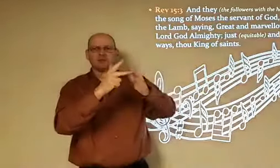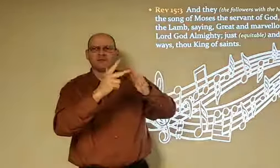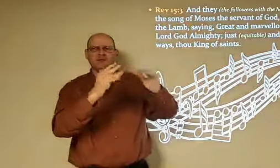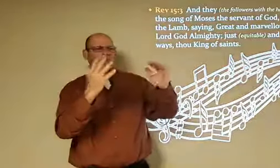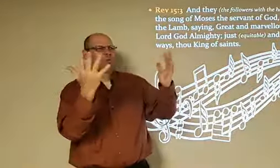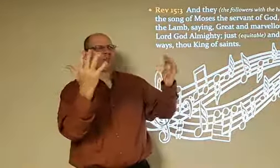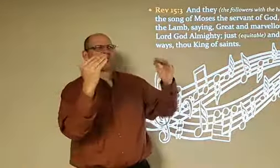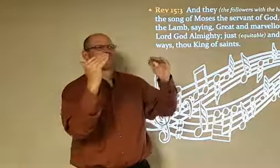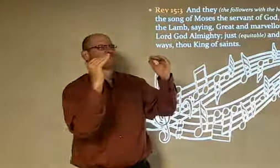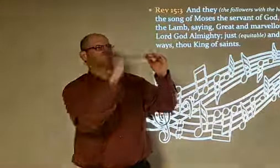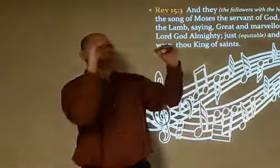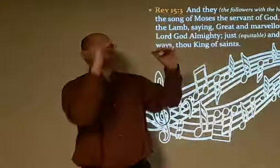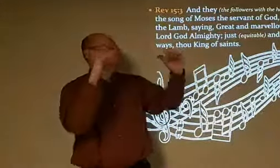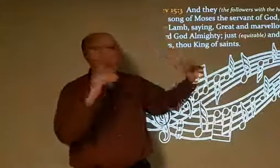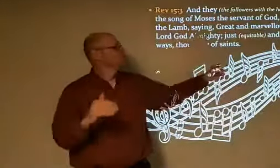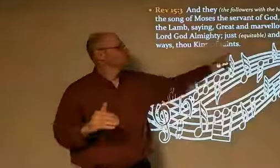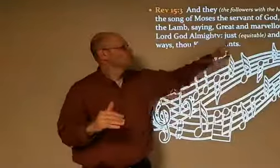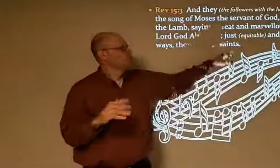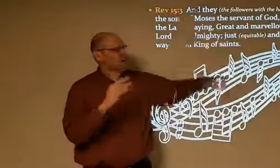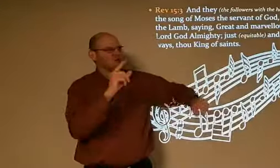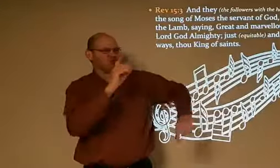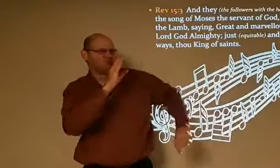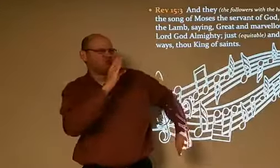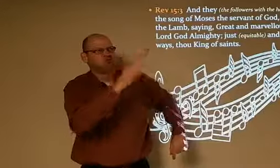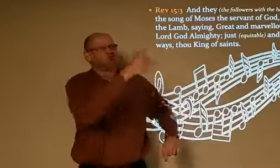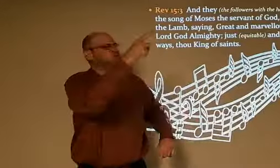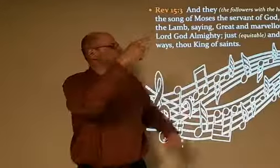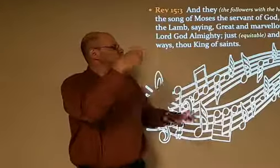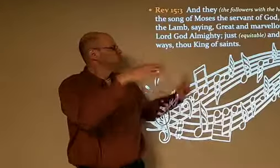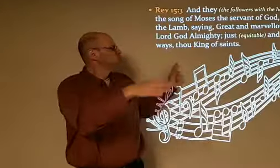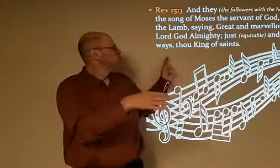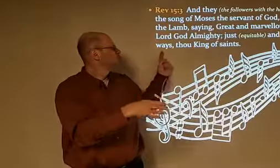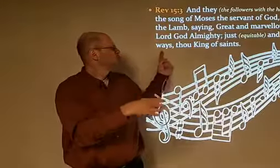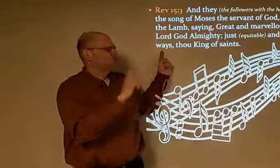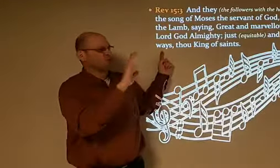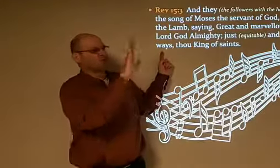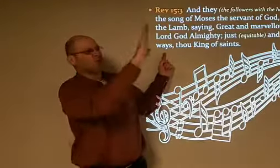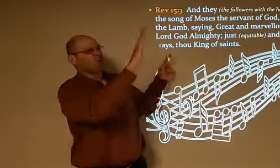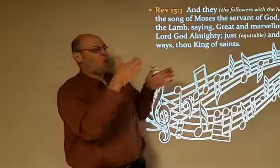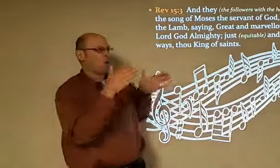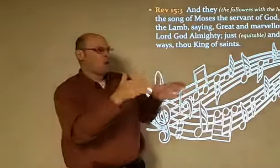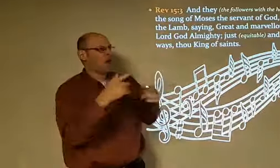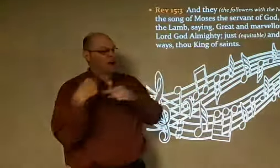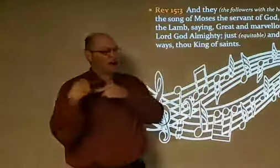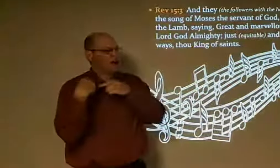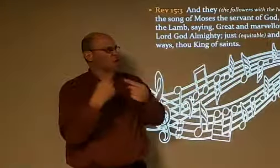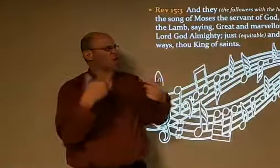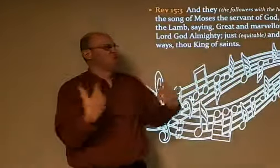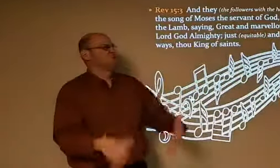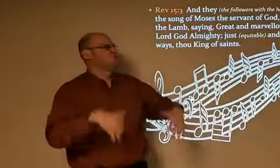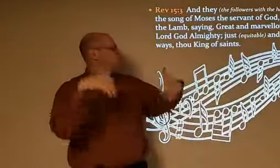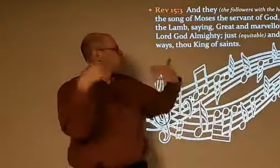just, meaning he's equitable, he's fair, he's just. Just and true are